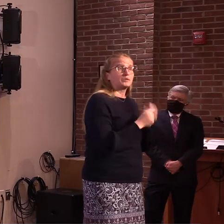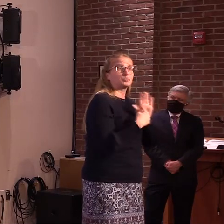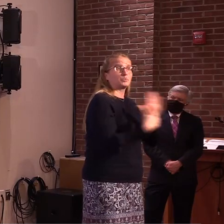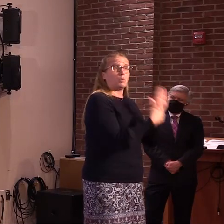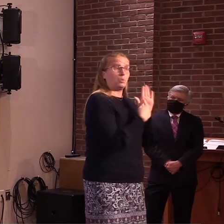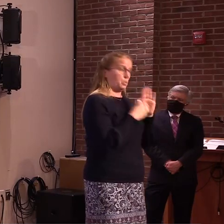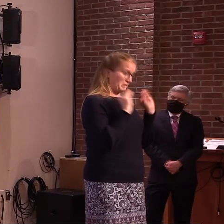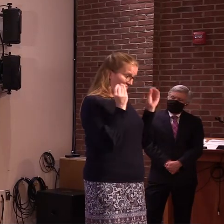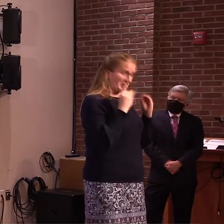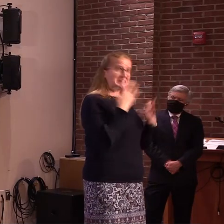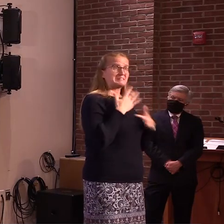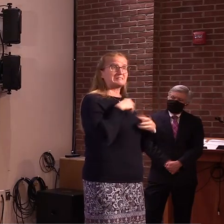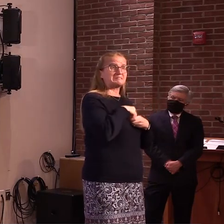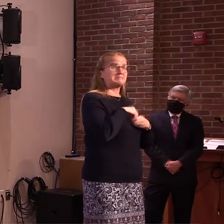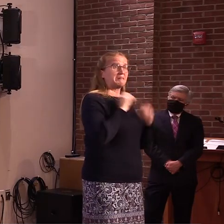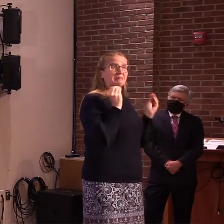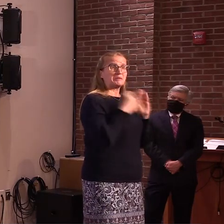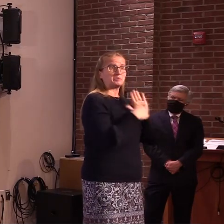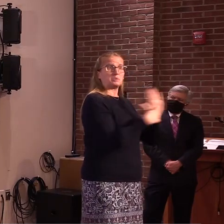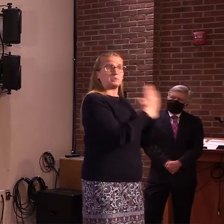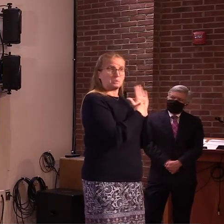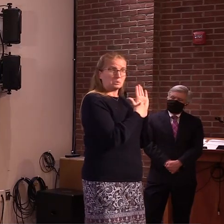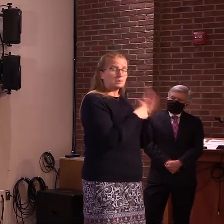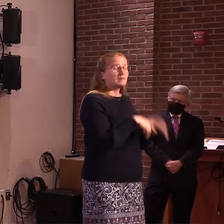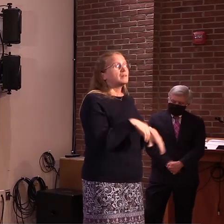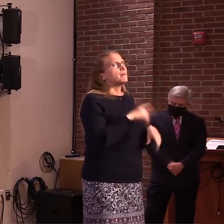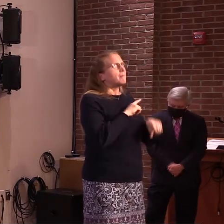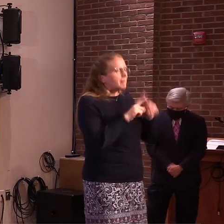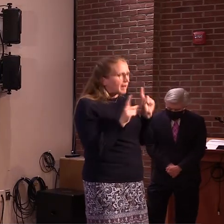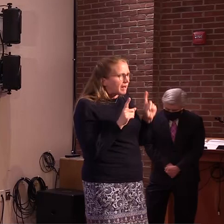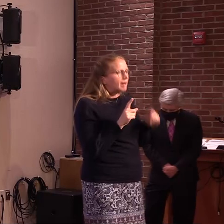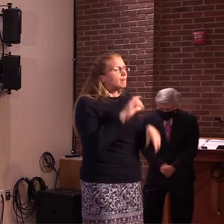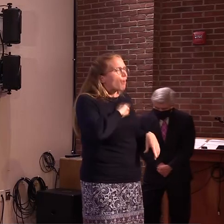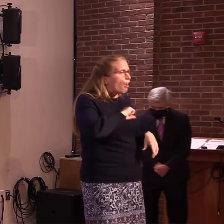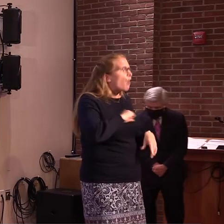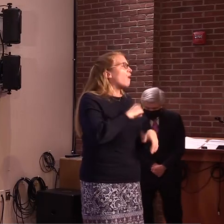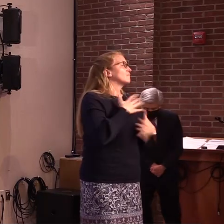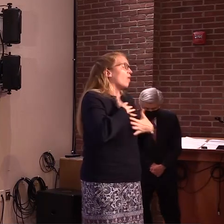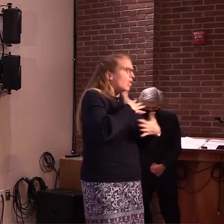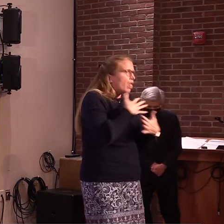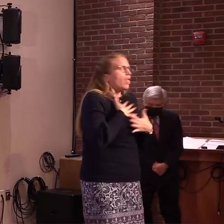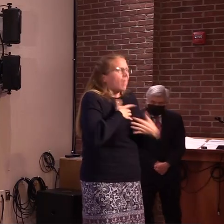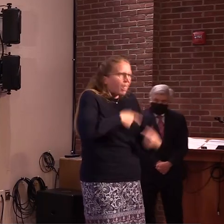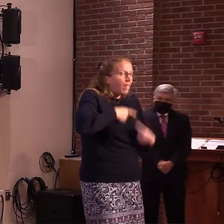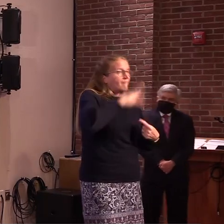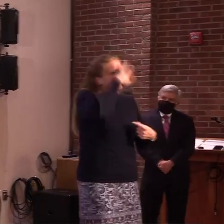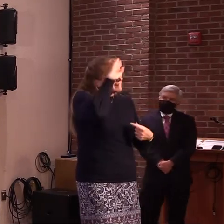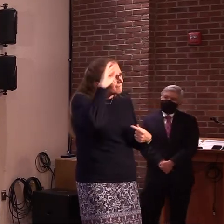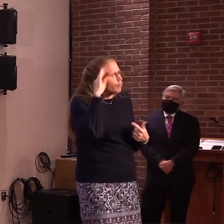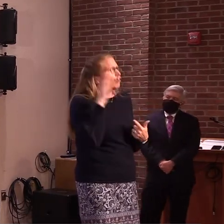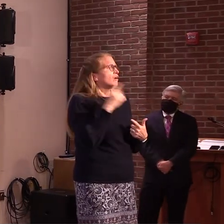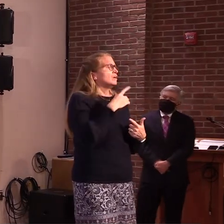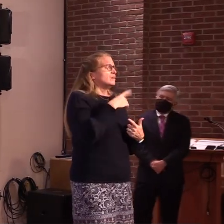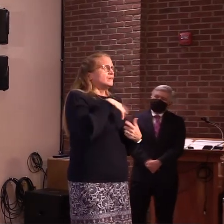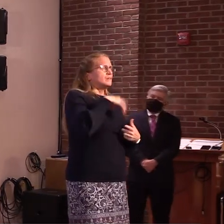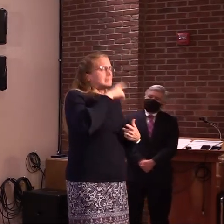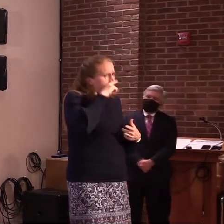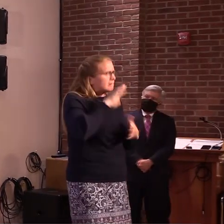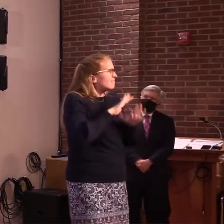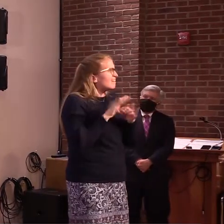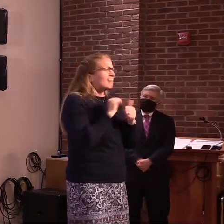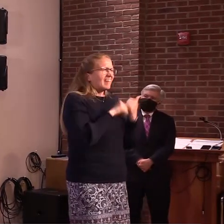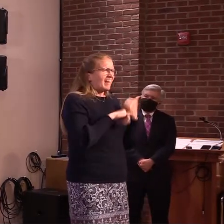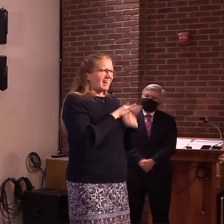asymptomatic. Early literature coming from a variety of places around the world didn't always reflect the testing